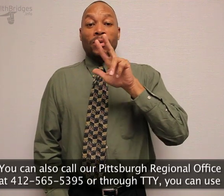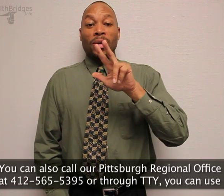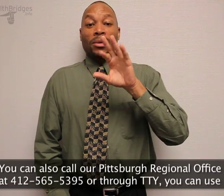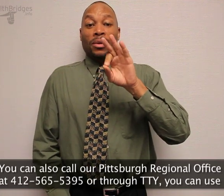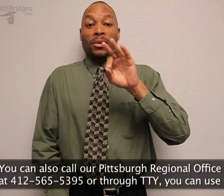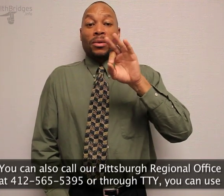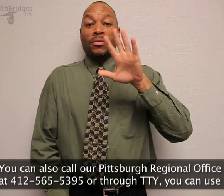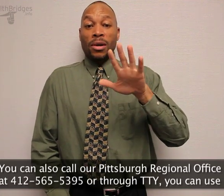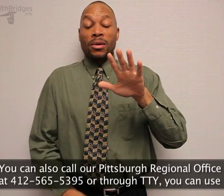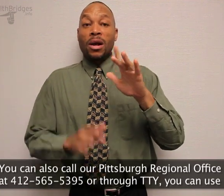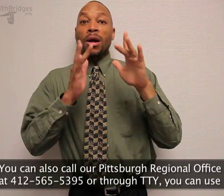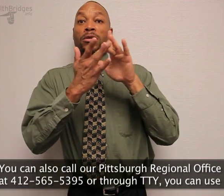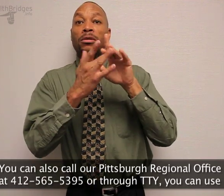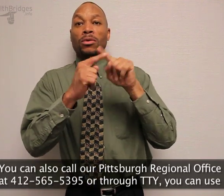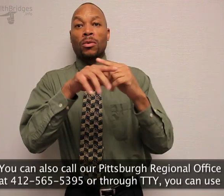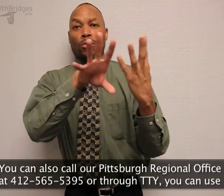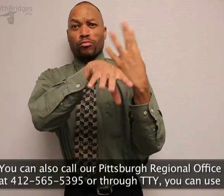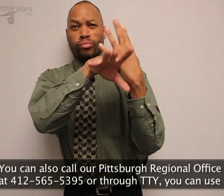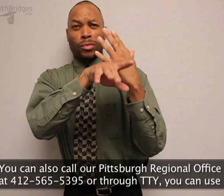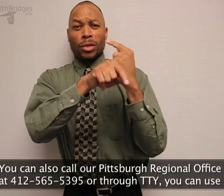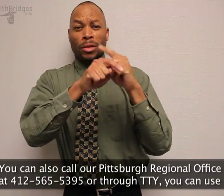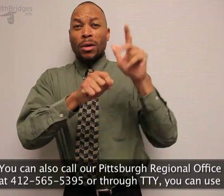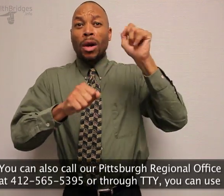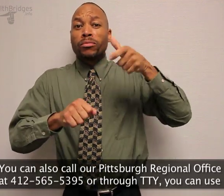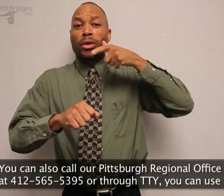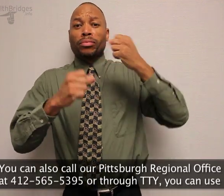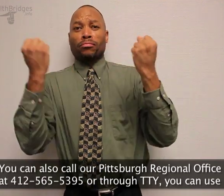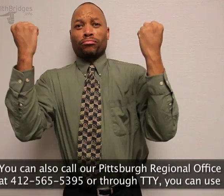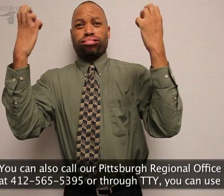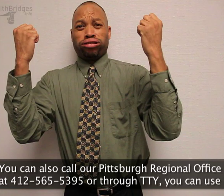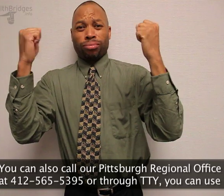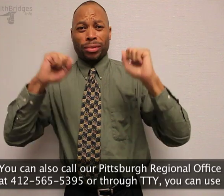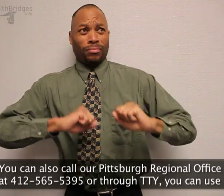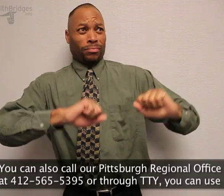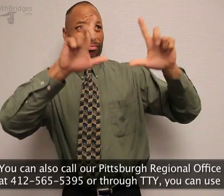-5395 or through TTY.